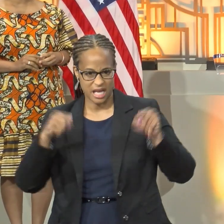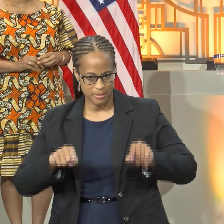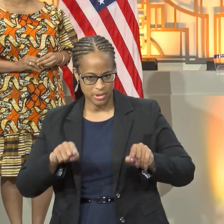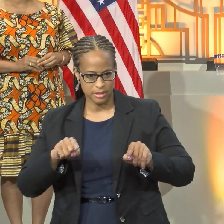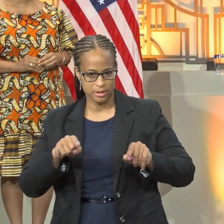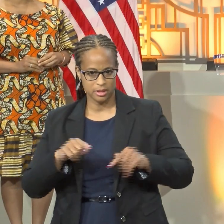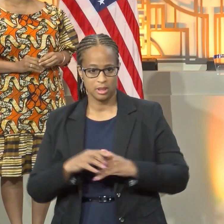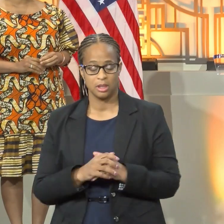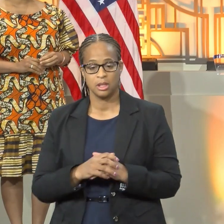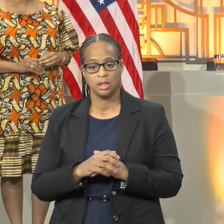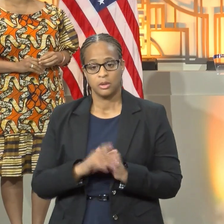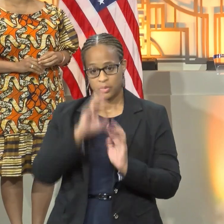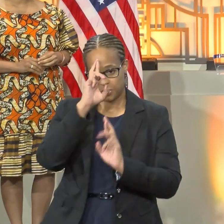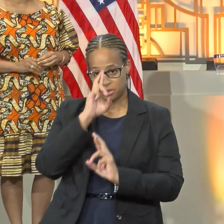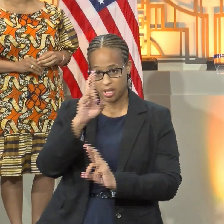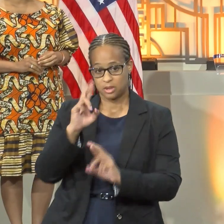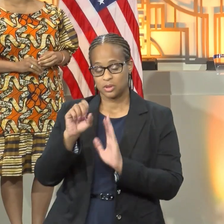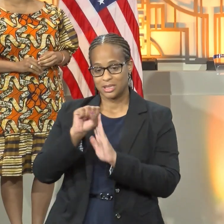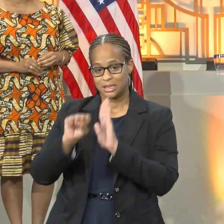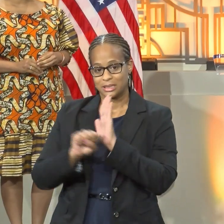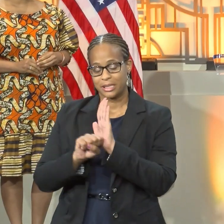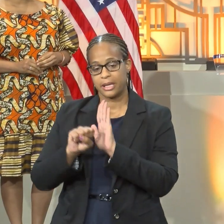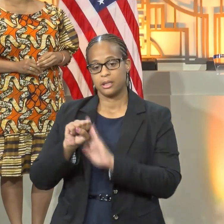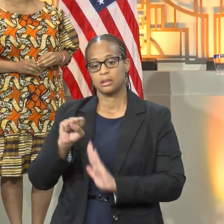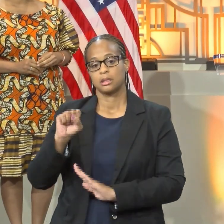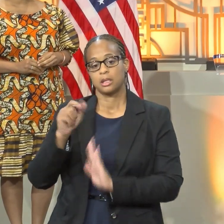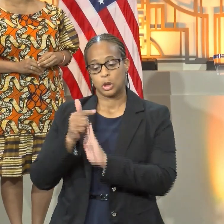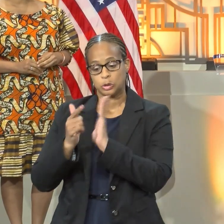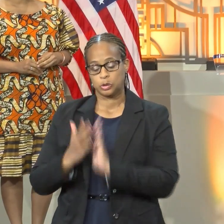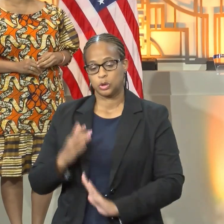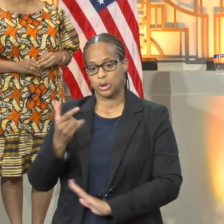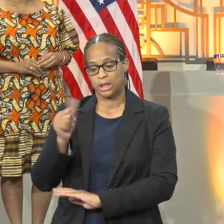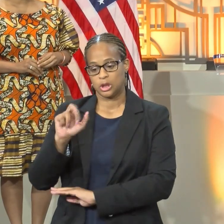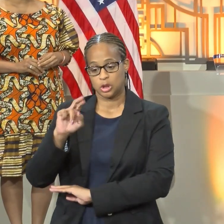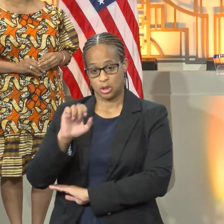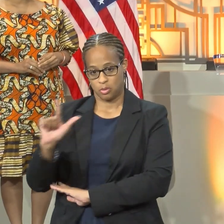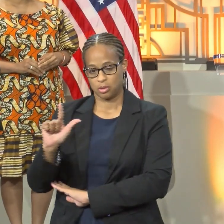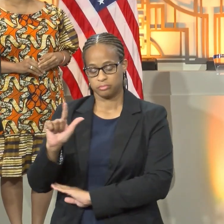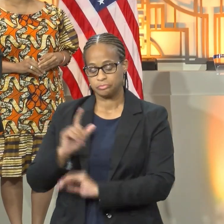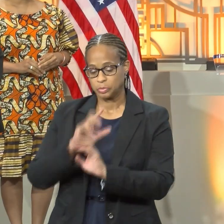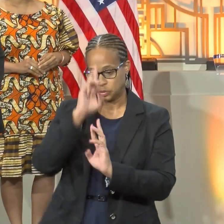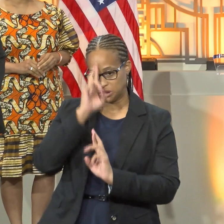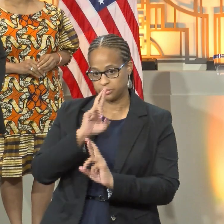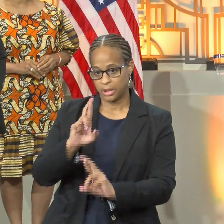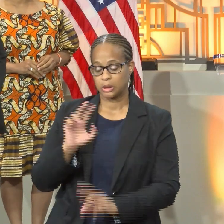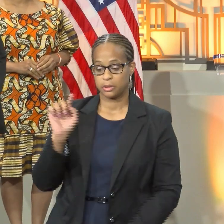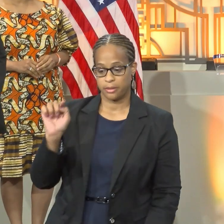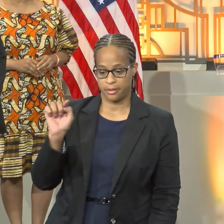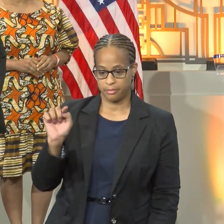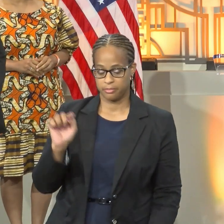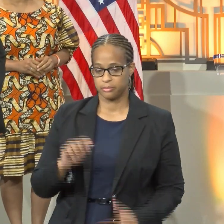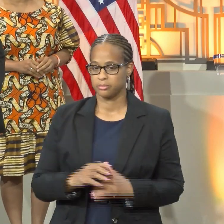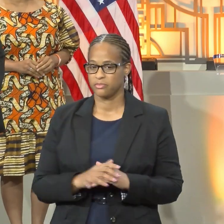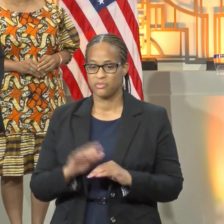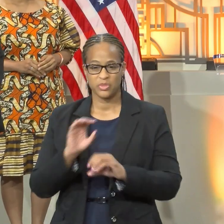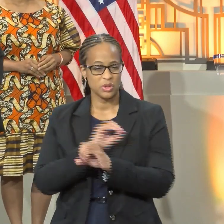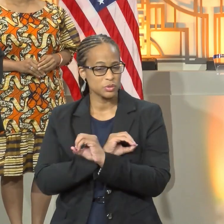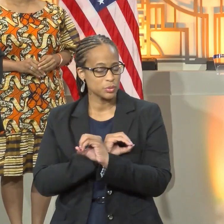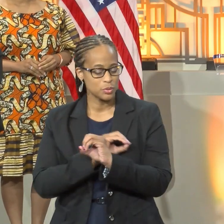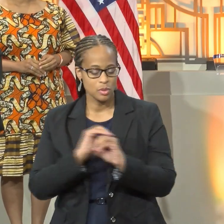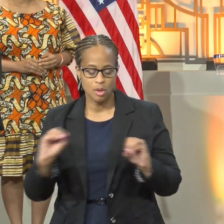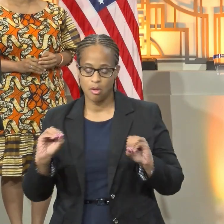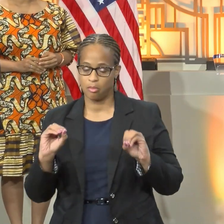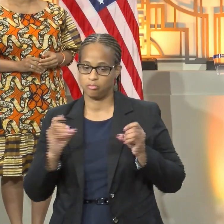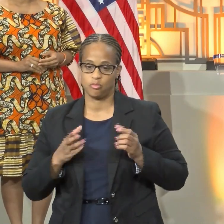Irrespective and with all due respect to the State Attorney General, with all due respect, There is no way under the